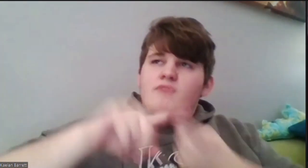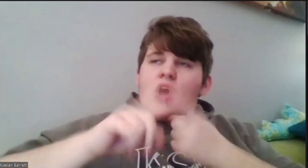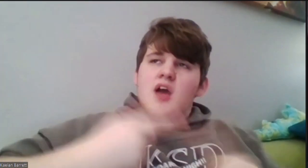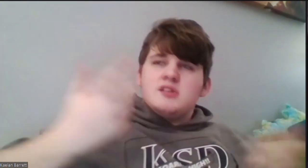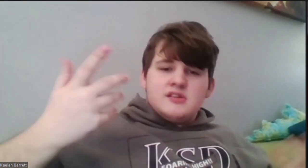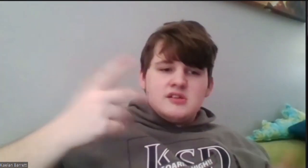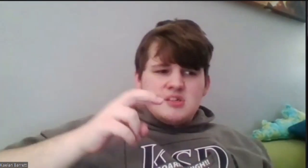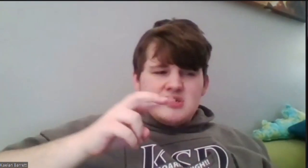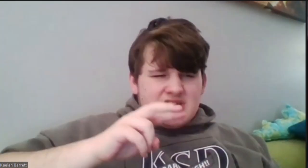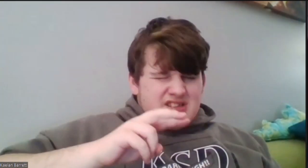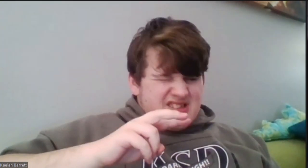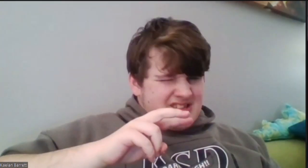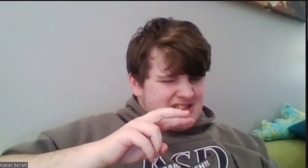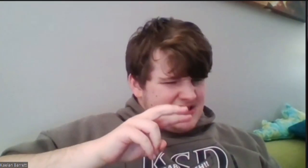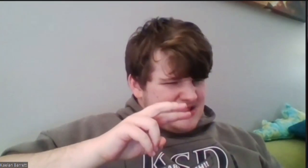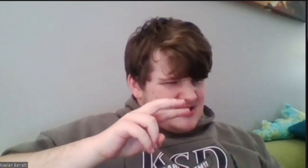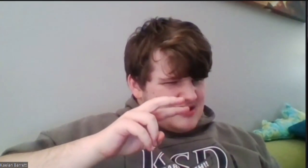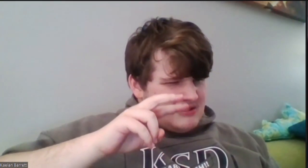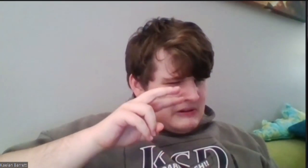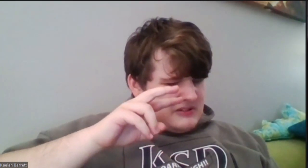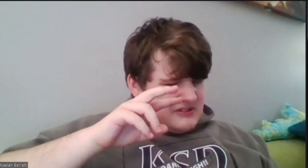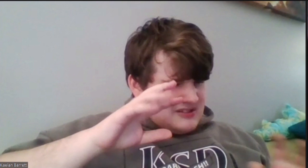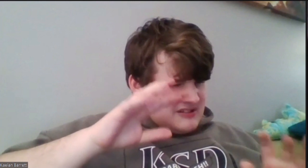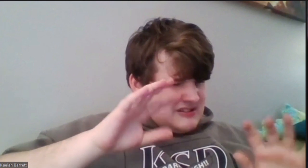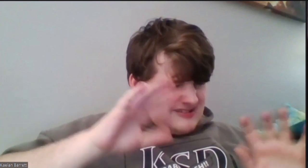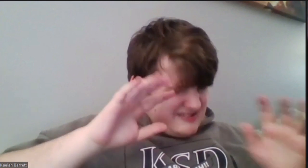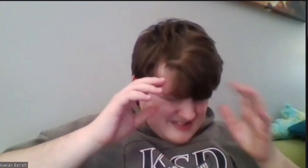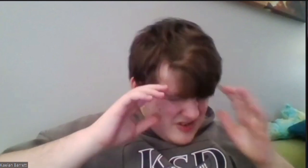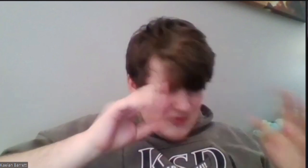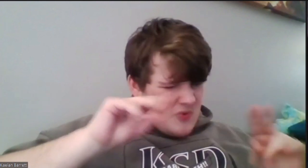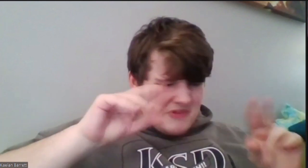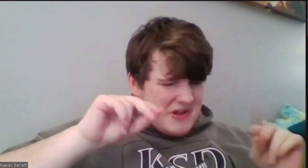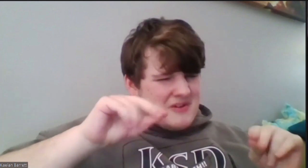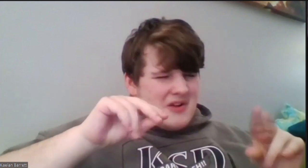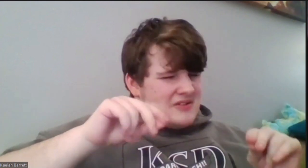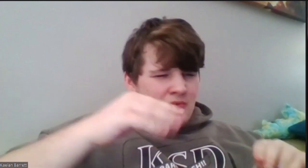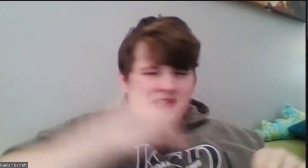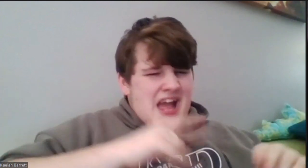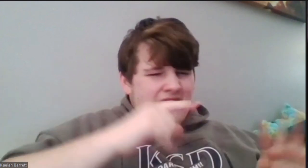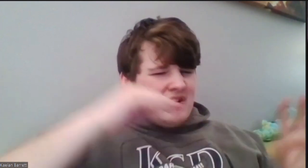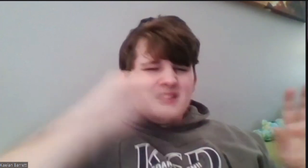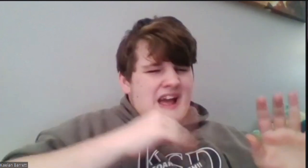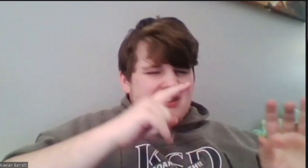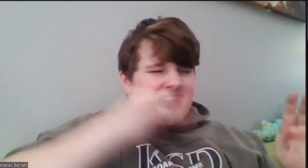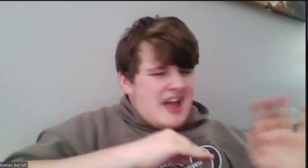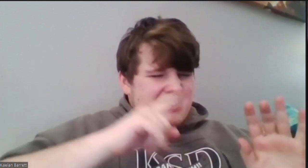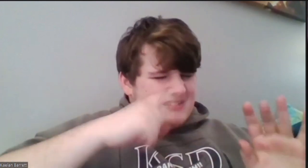should matter in your life, but according to you, they don't. Says, no, it can't be.